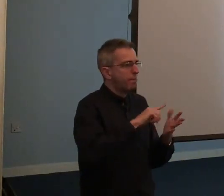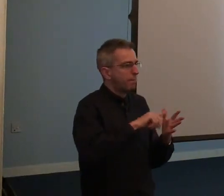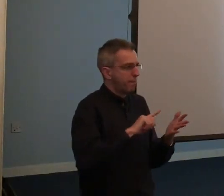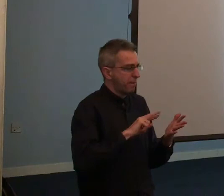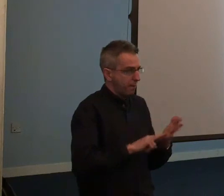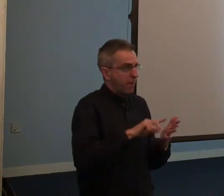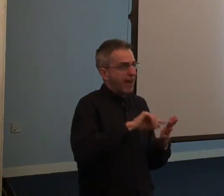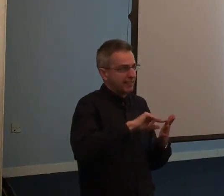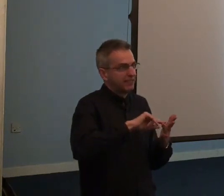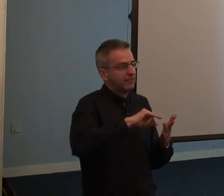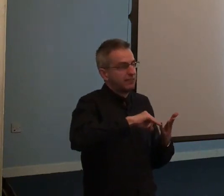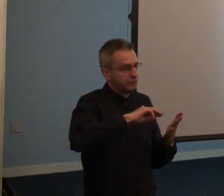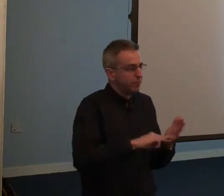So to summarise around transhumanism,